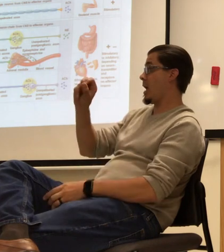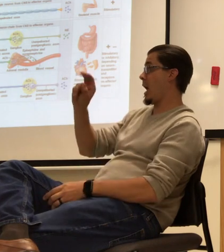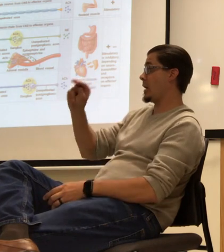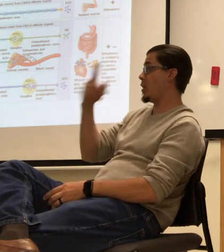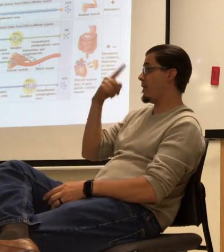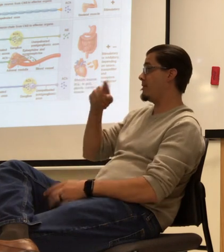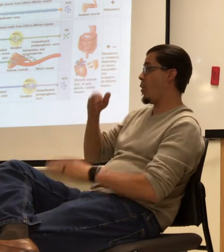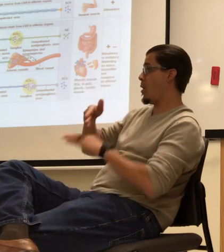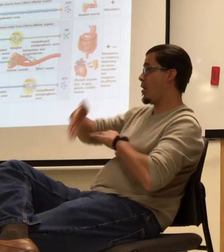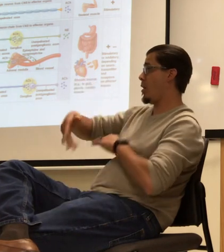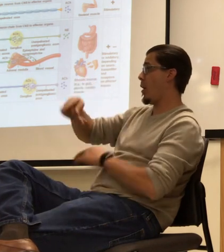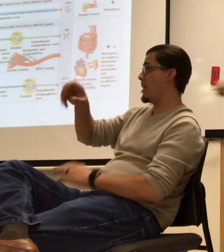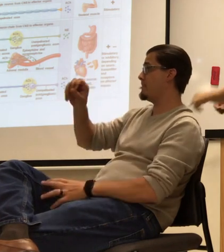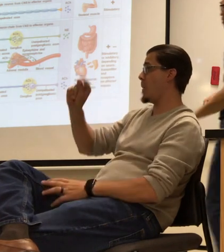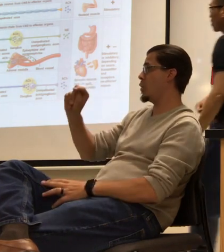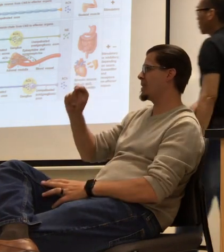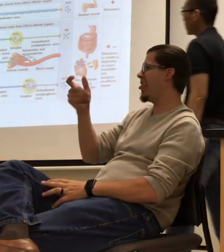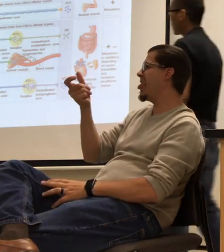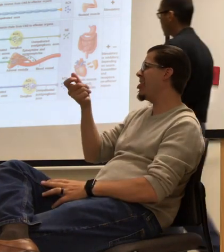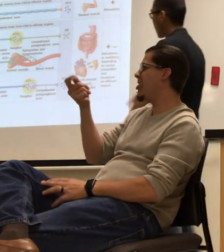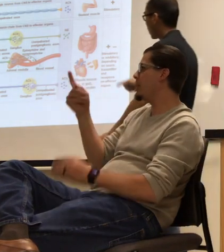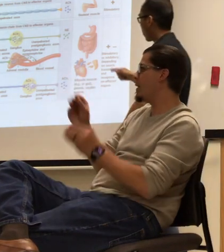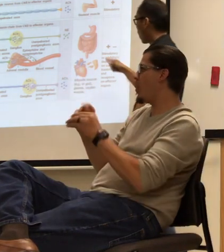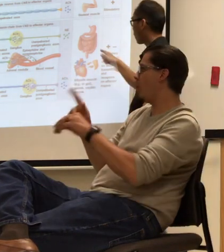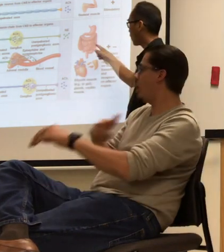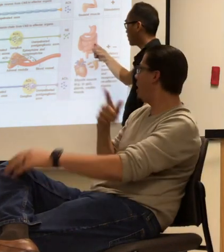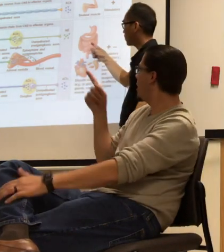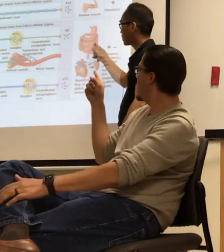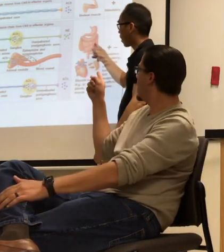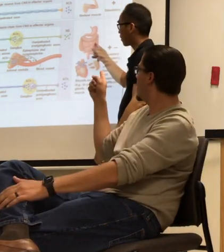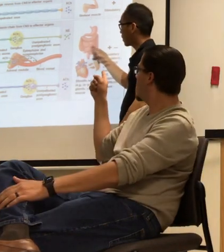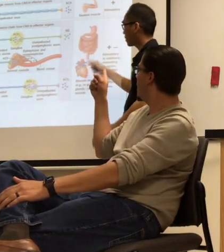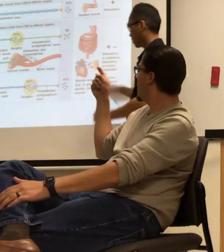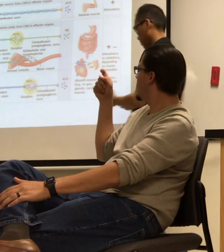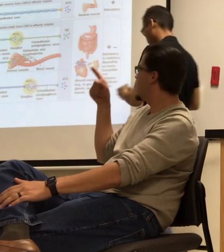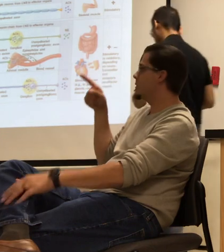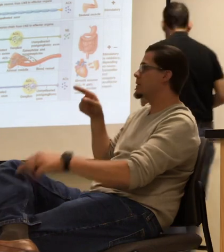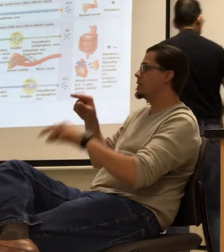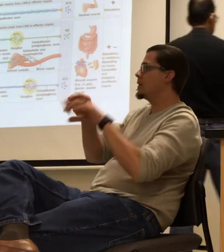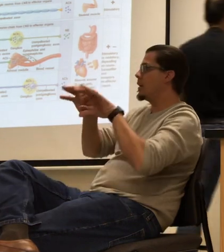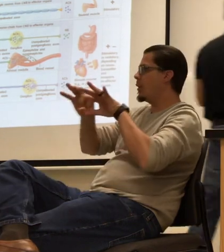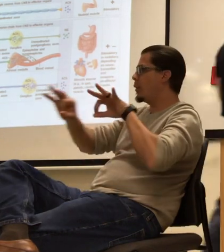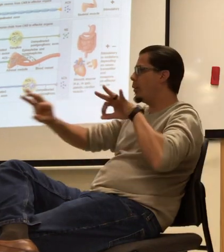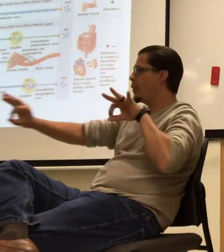post. It's a little longer because it's got to go all the way to a target.